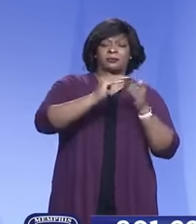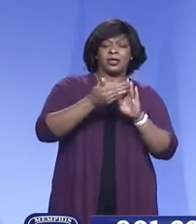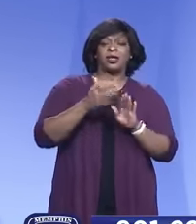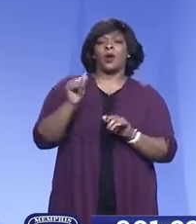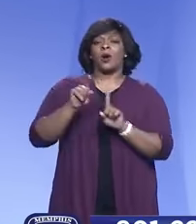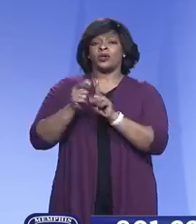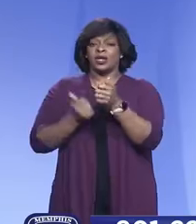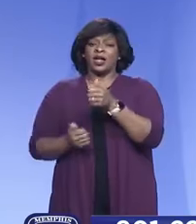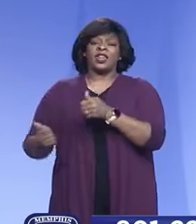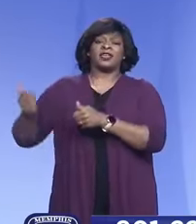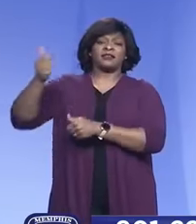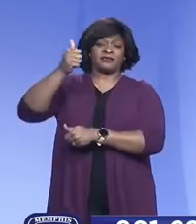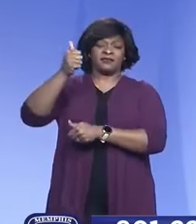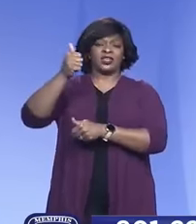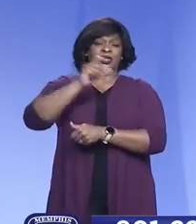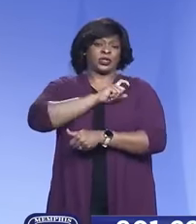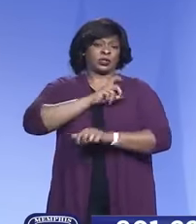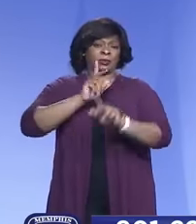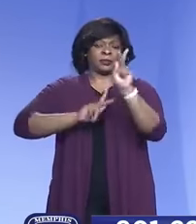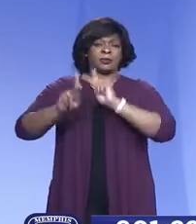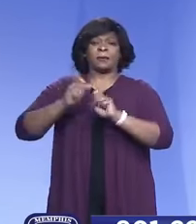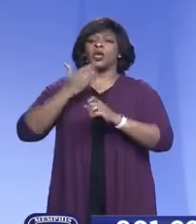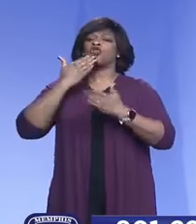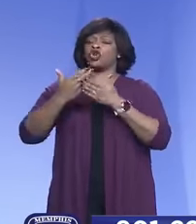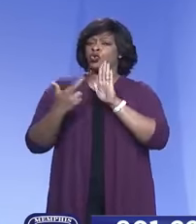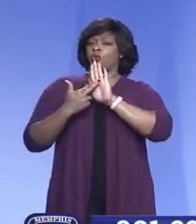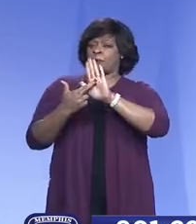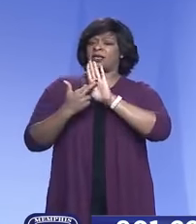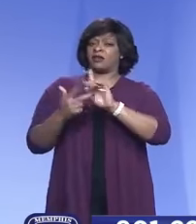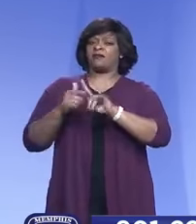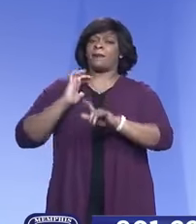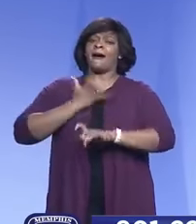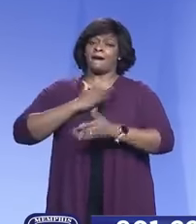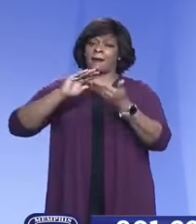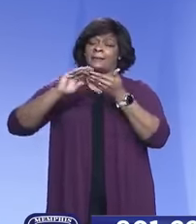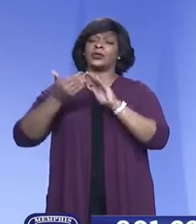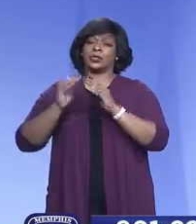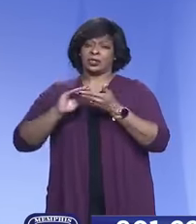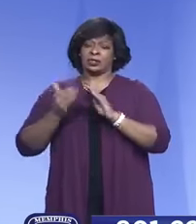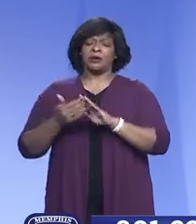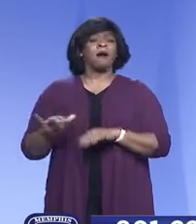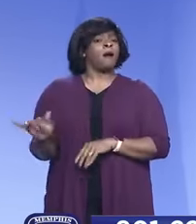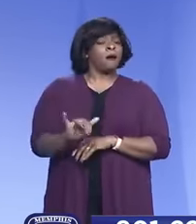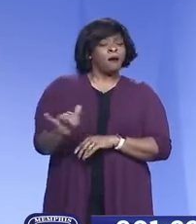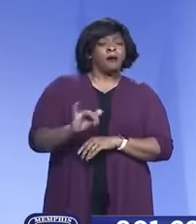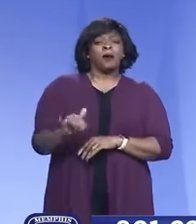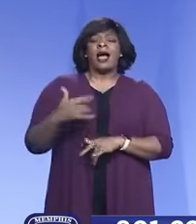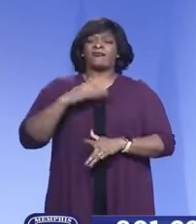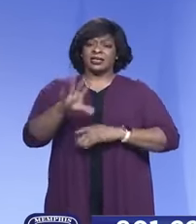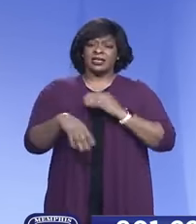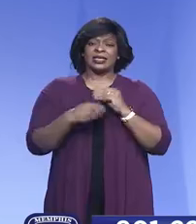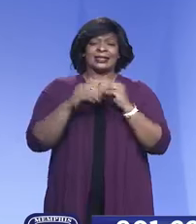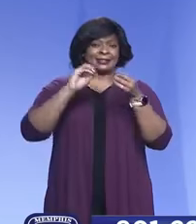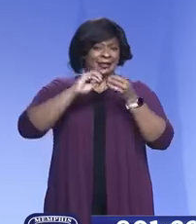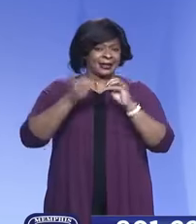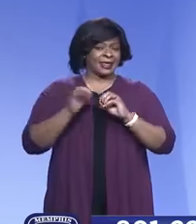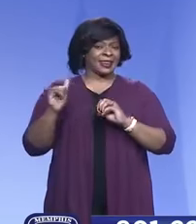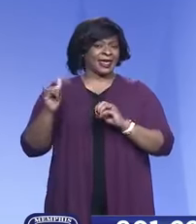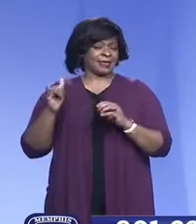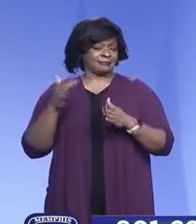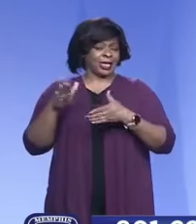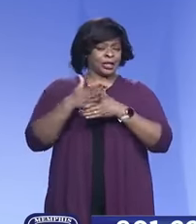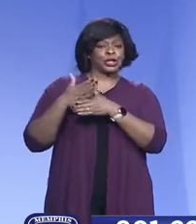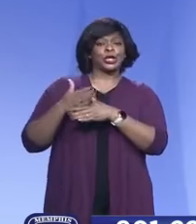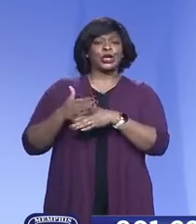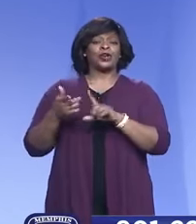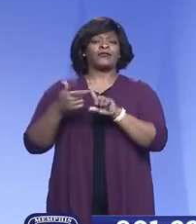elected officials to make sure we get good representation from our community. Also, there's additional data that has been